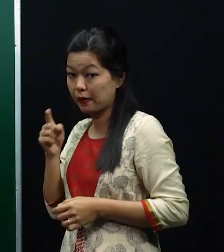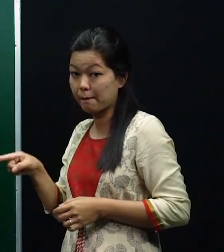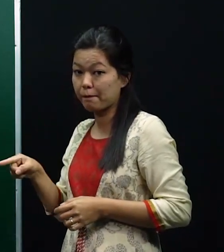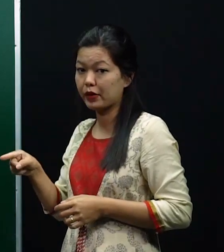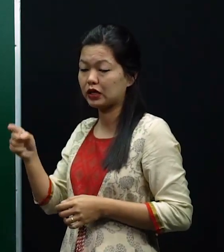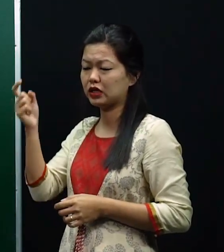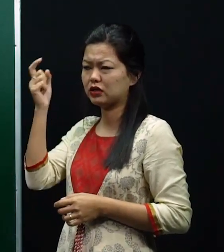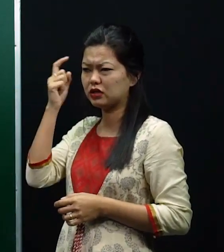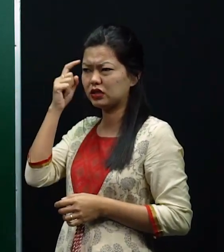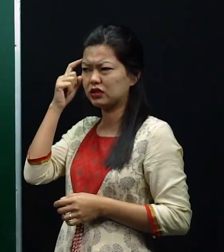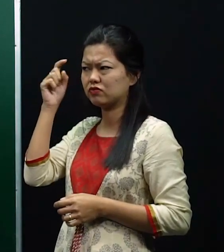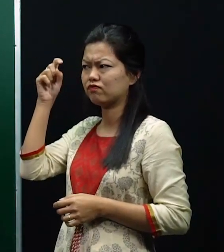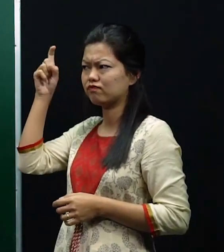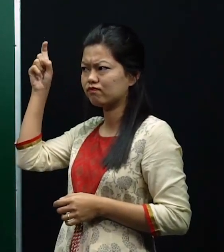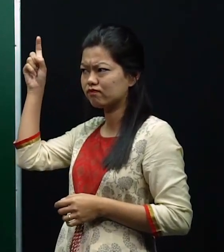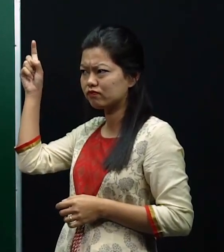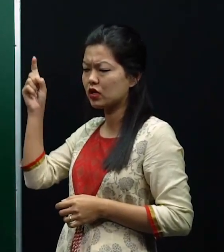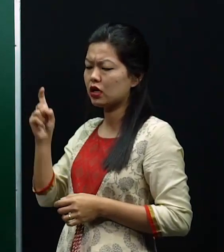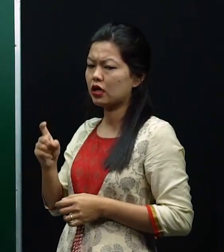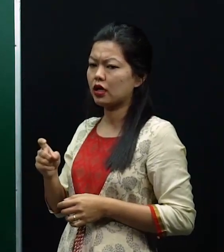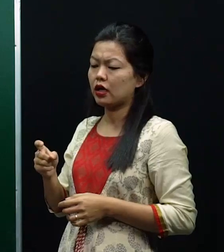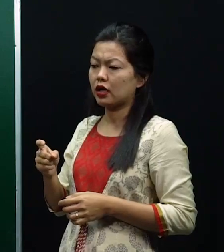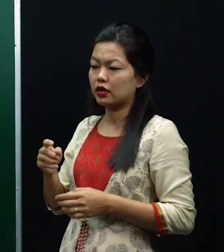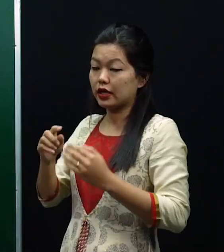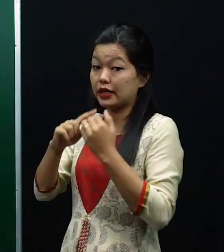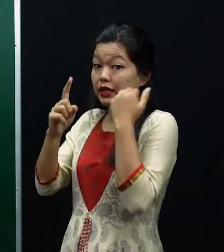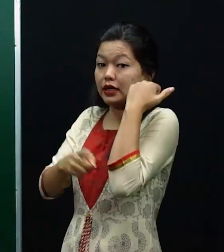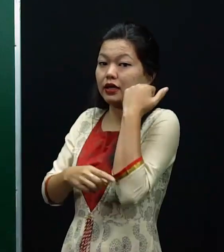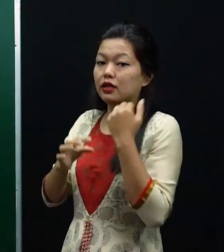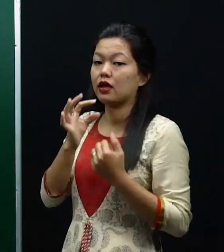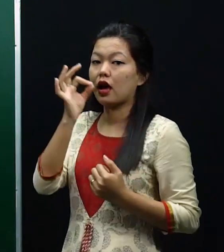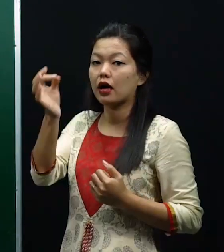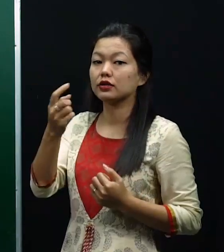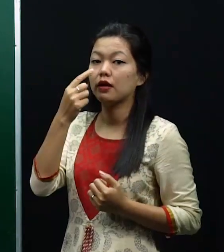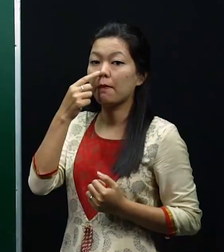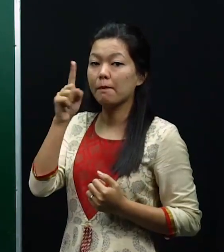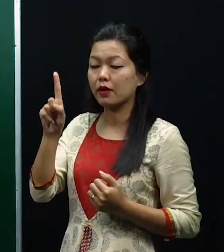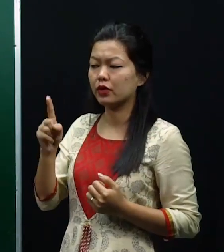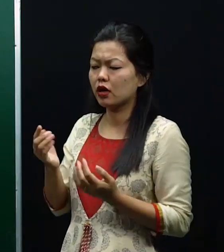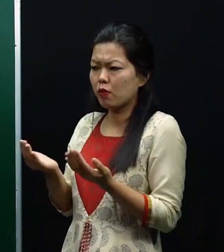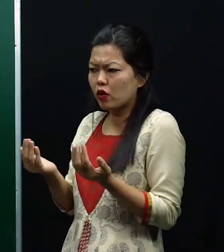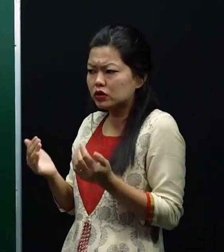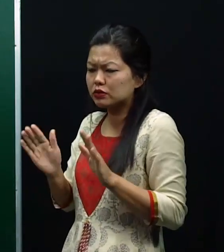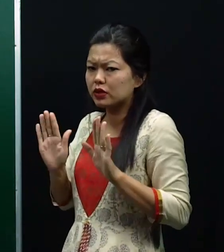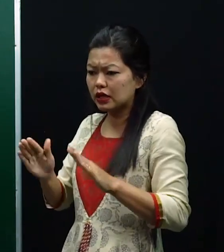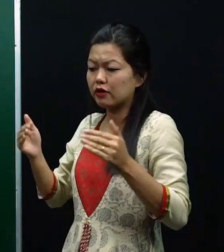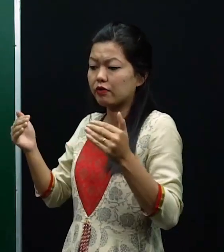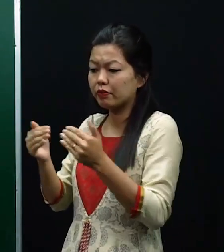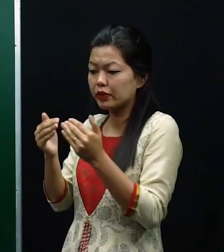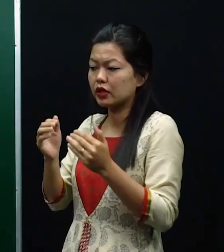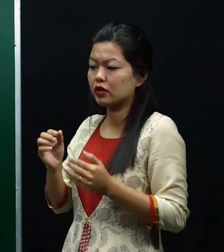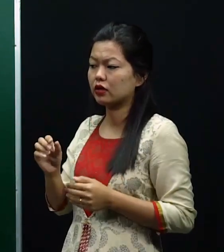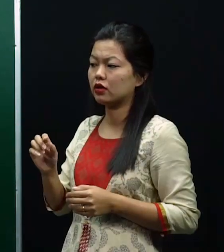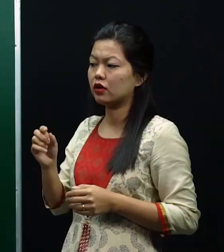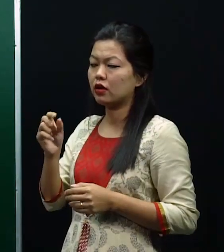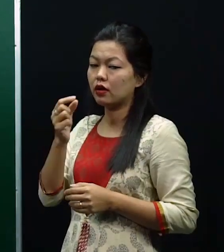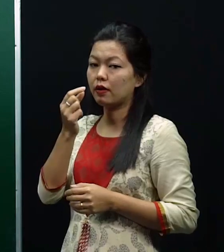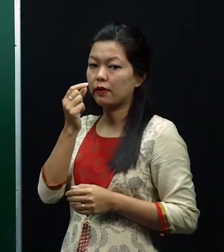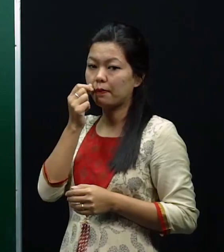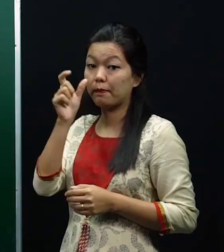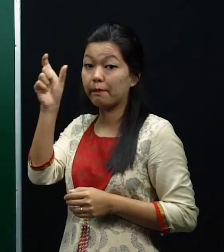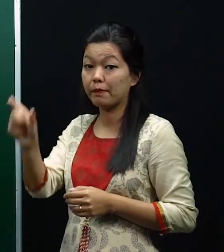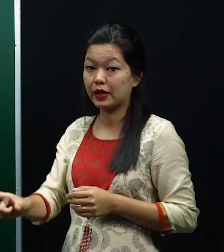great man who was told by his mother to him that it will come to their place. And he told and he asked